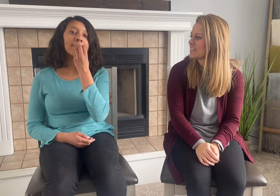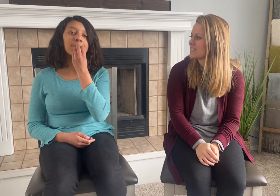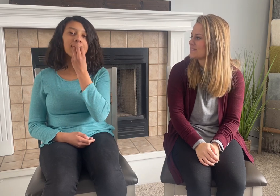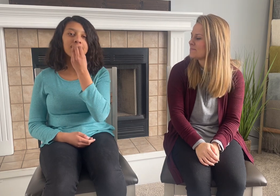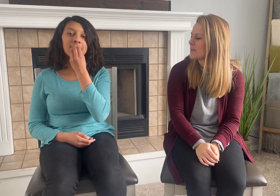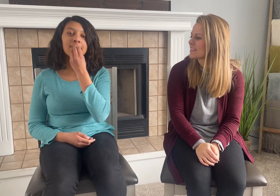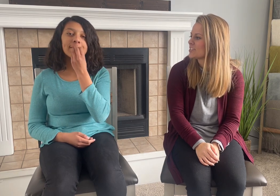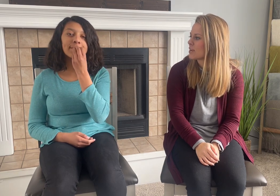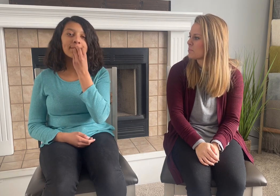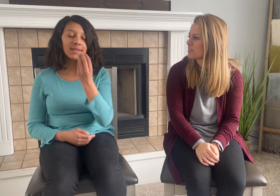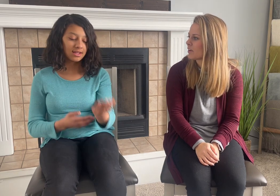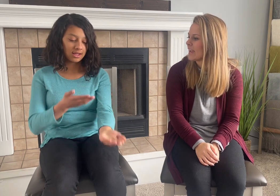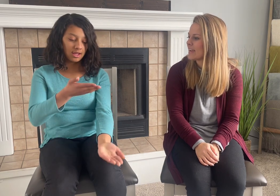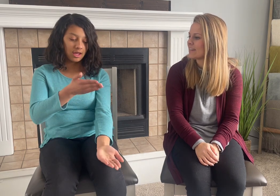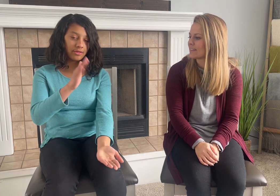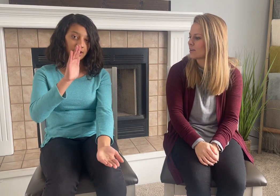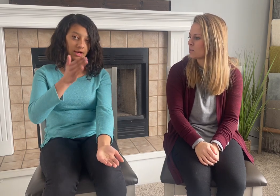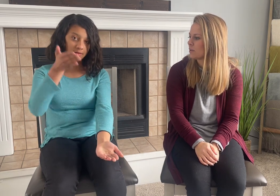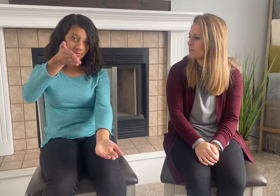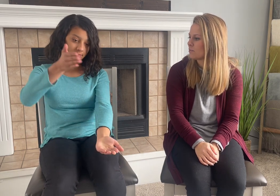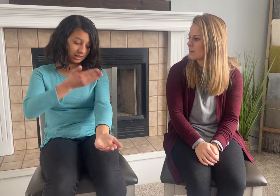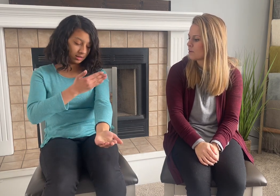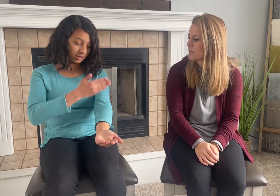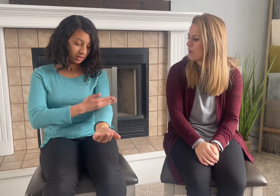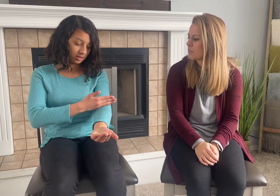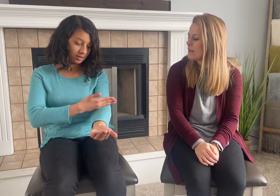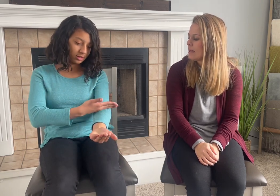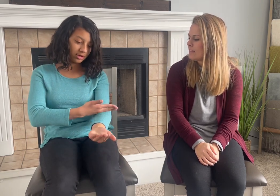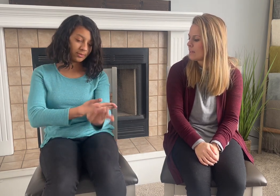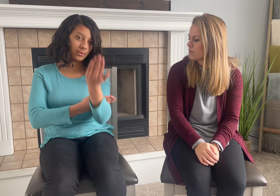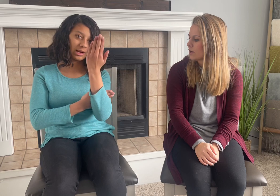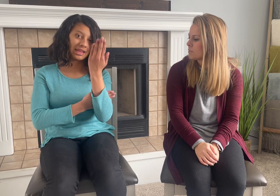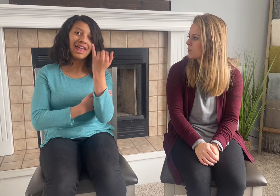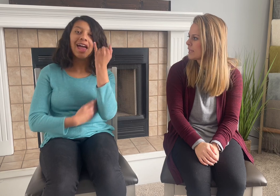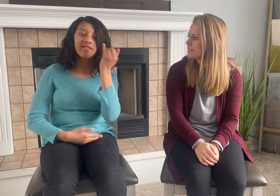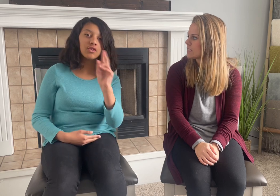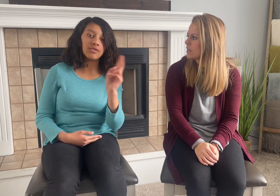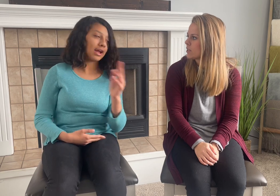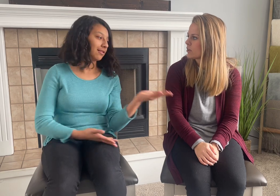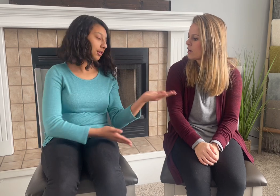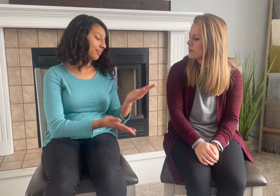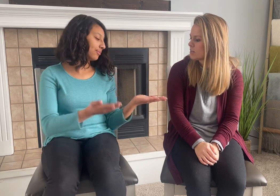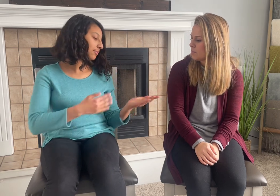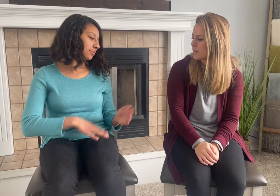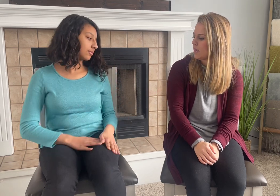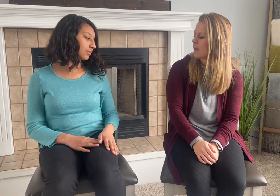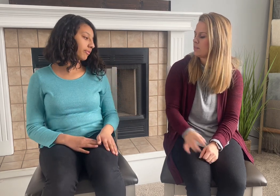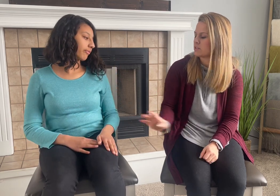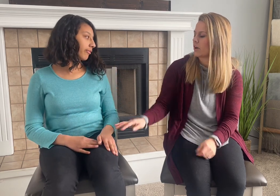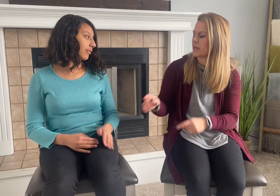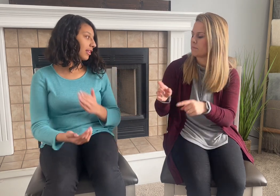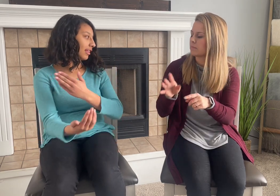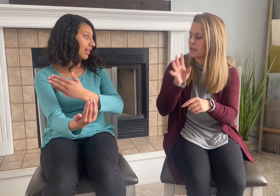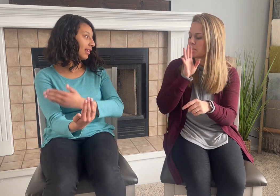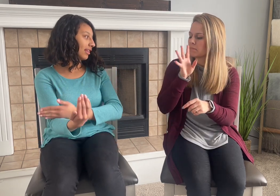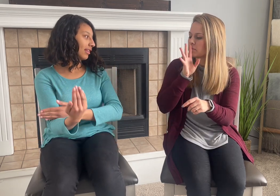gonna make this shape with your hand and like you're putting food in your mouth. And then you're gonna place your non-dominant hand. Sorry, I'm, I'm